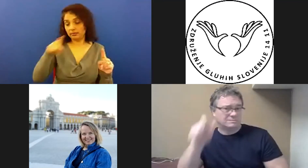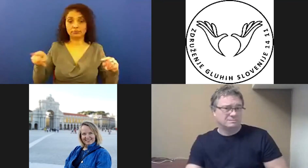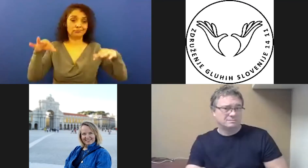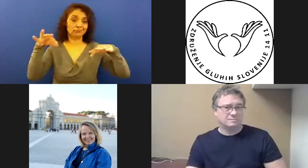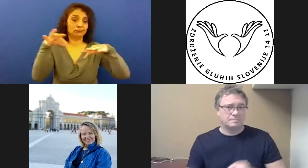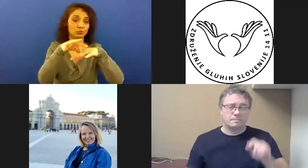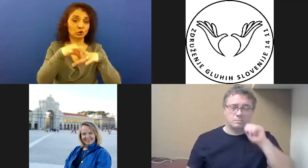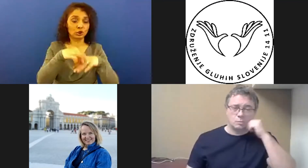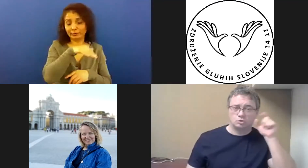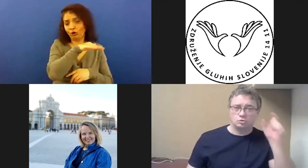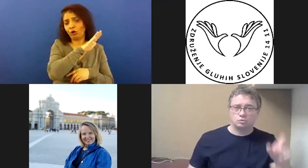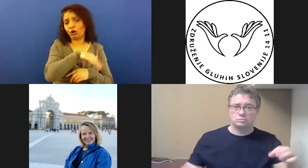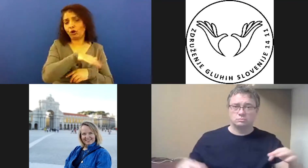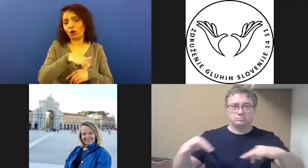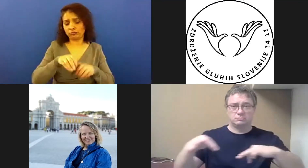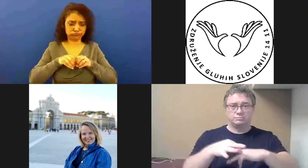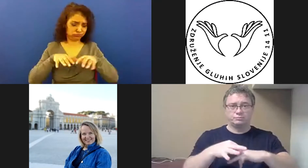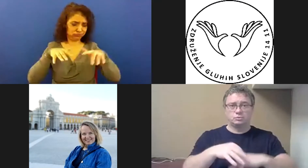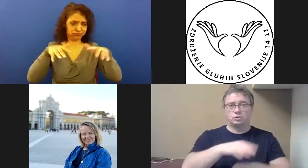and a woman,